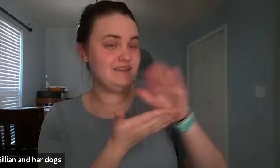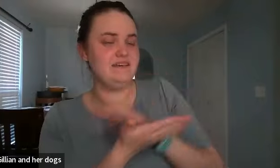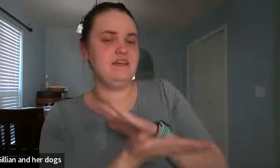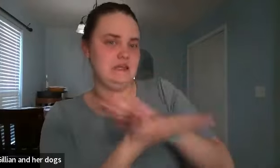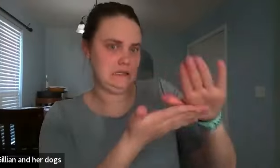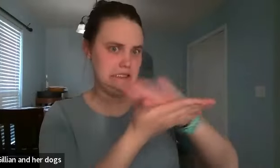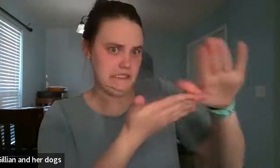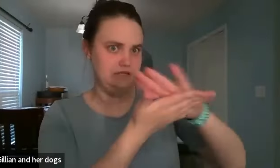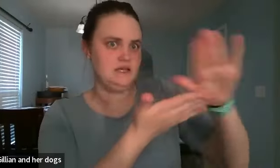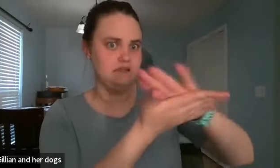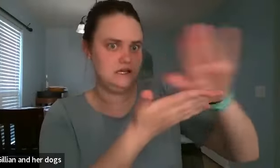and then clean, like clean up.